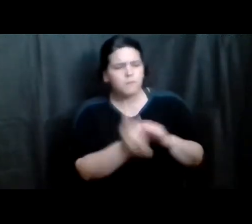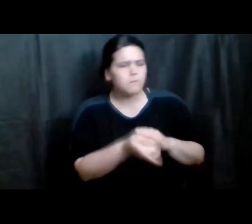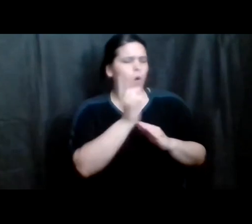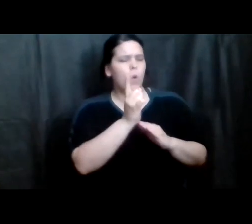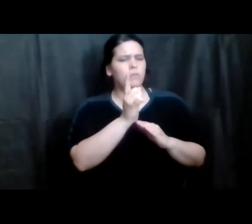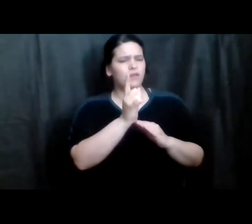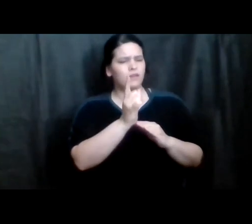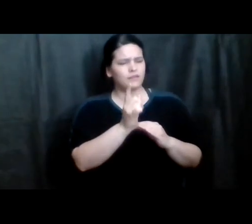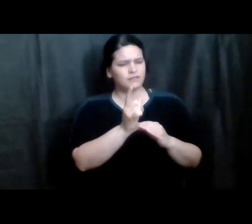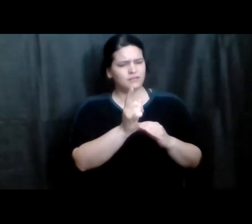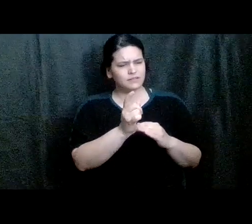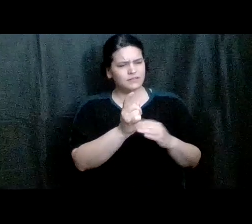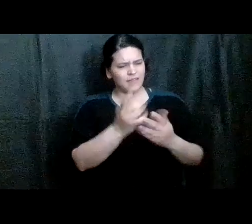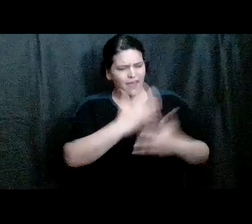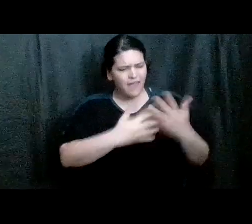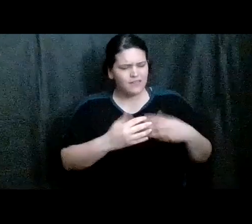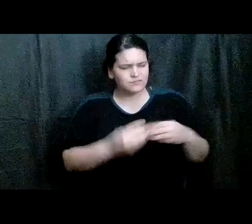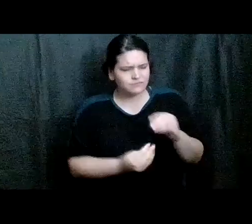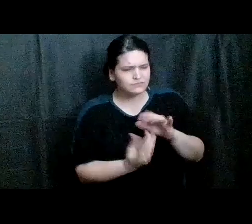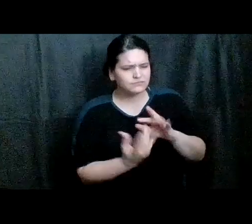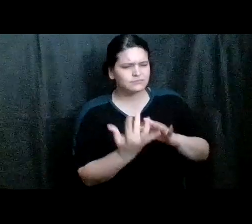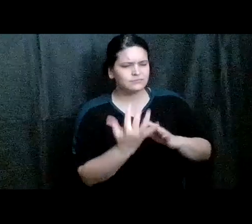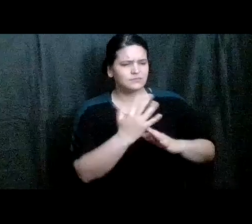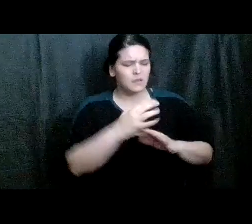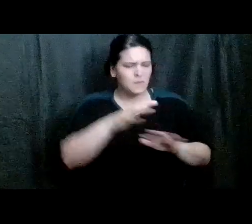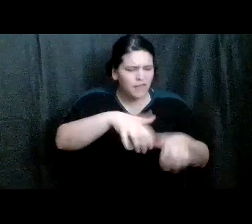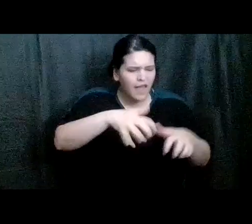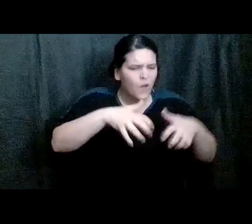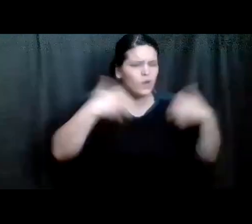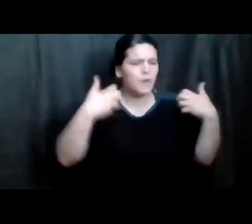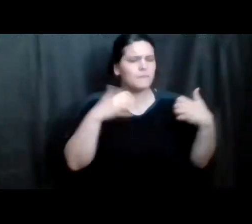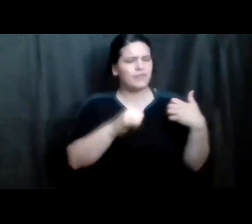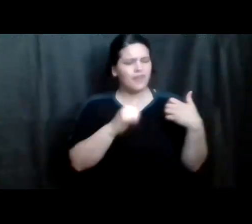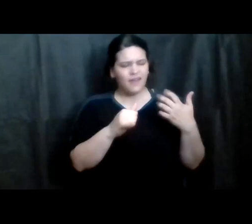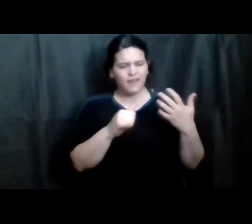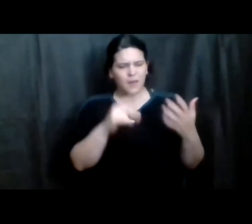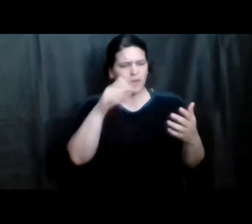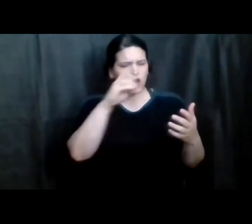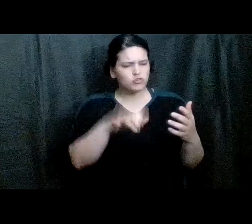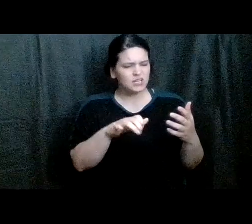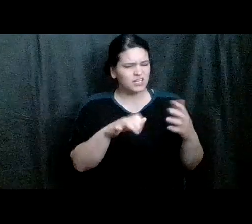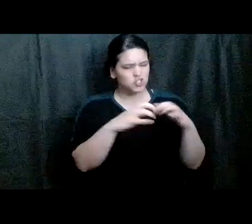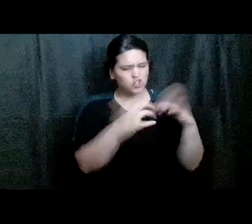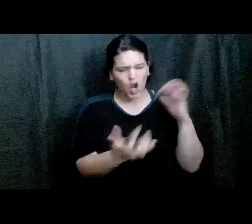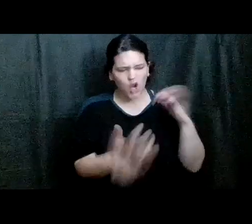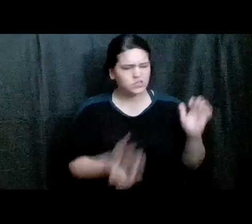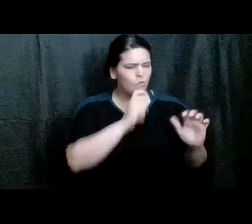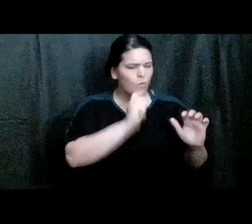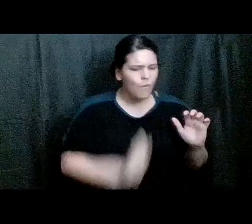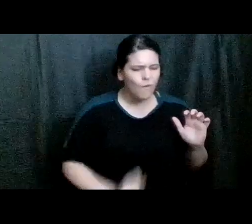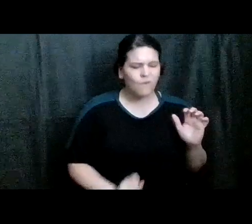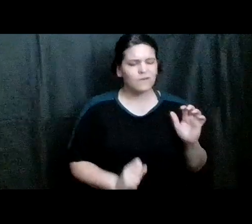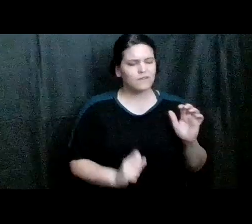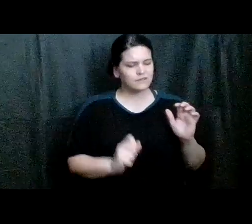dirt, plowed up by borrowed tractor that unearthed pottery shards so old. And then